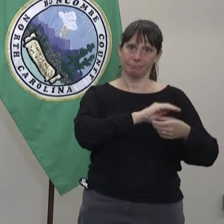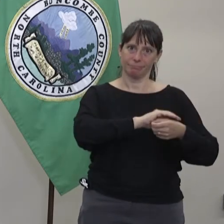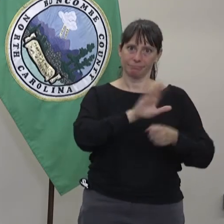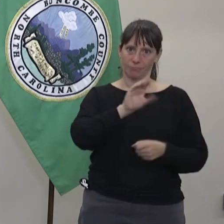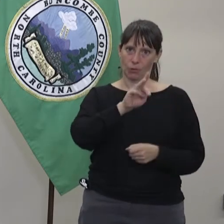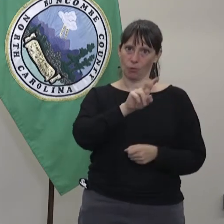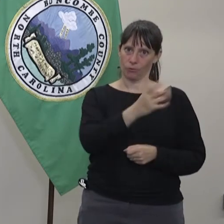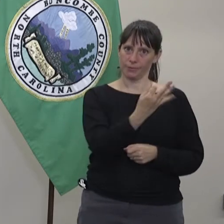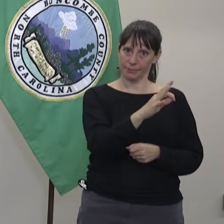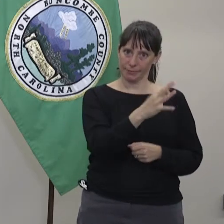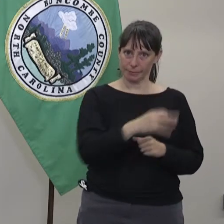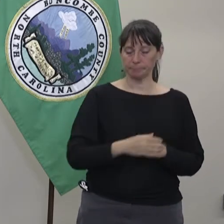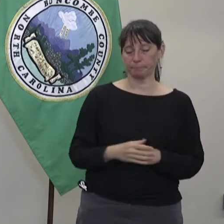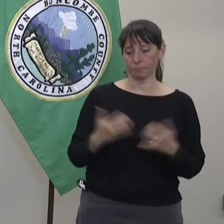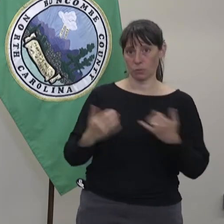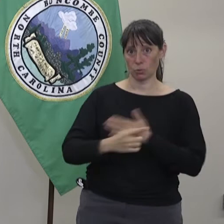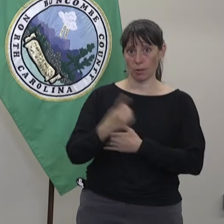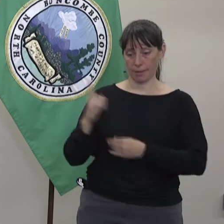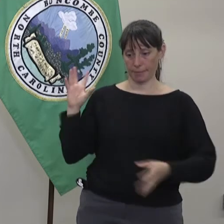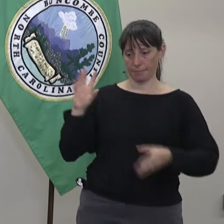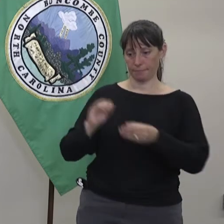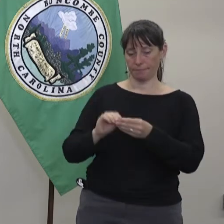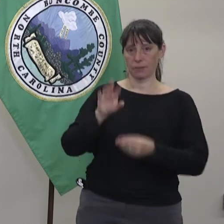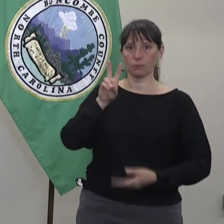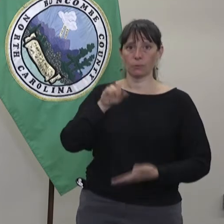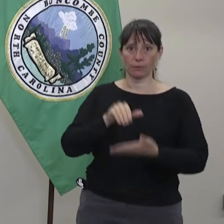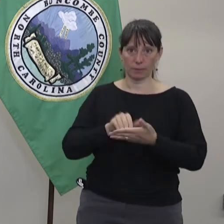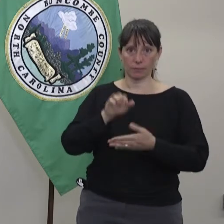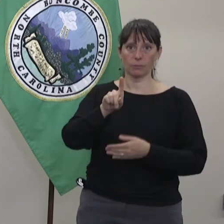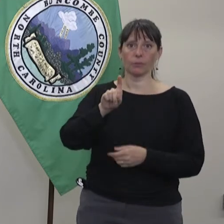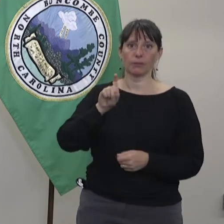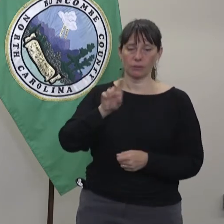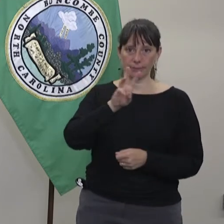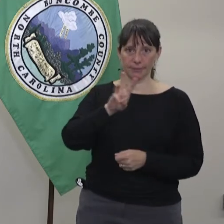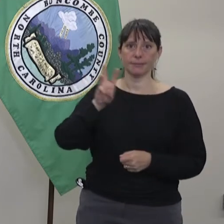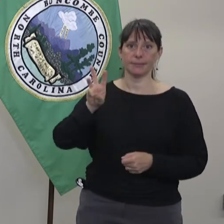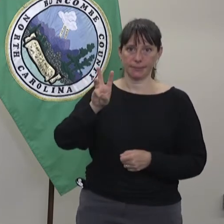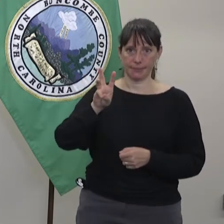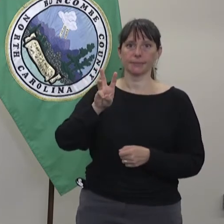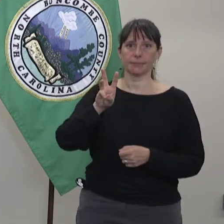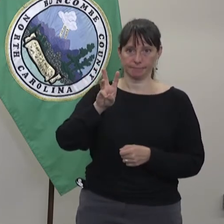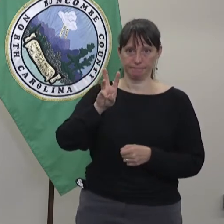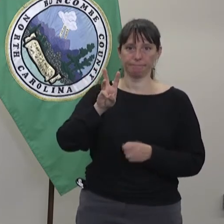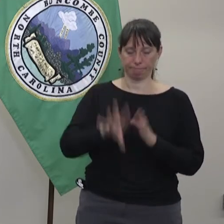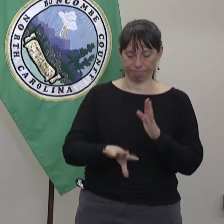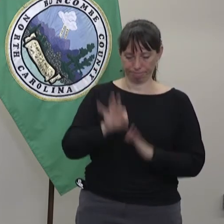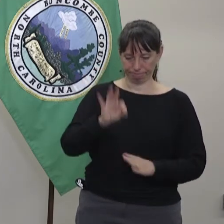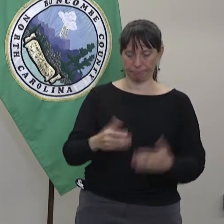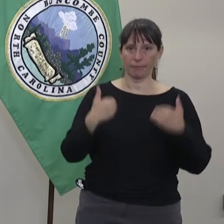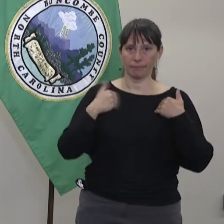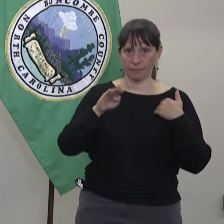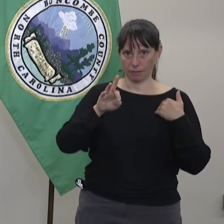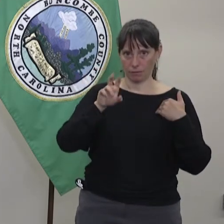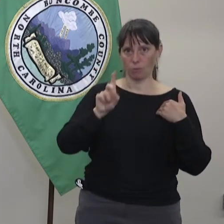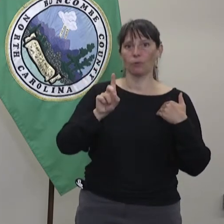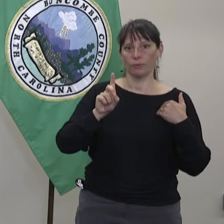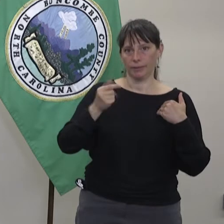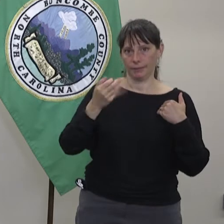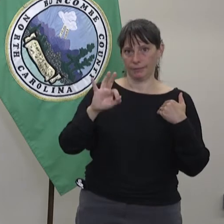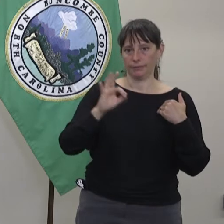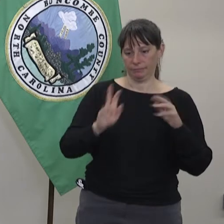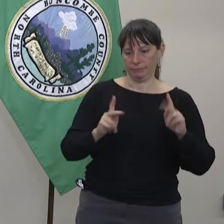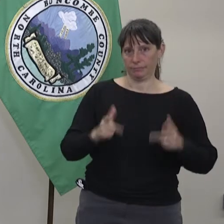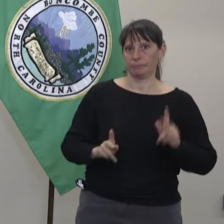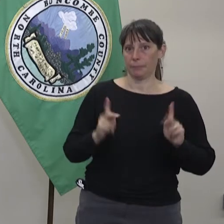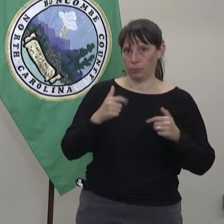2,166 lab-confirmed cases of COVID in Buncombe County residents. Our community has administered almost 50,000